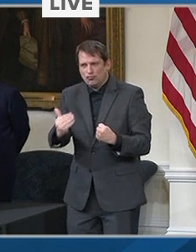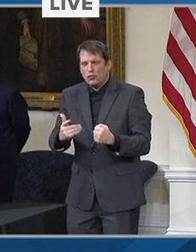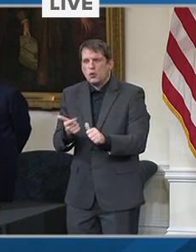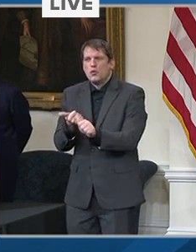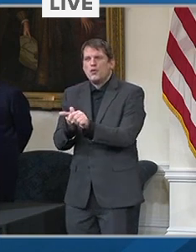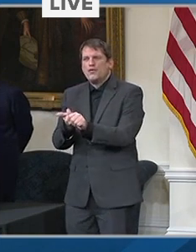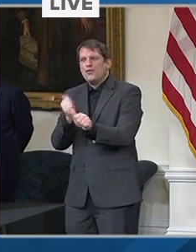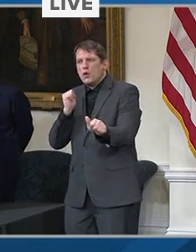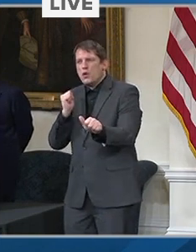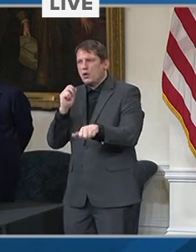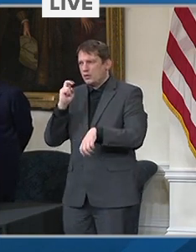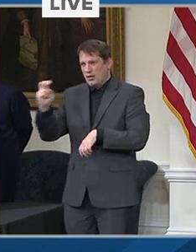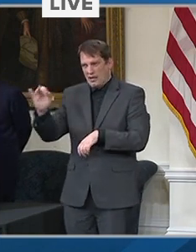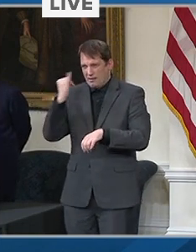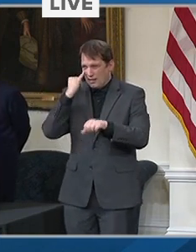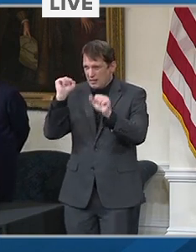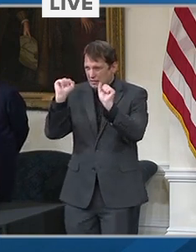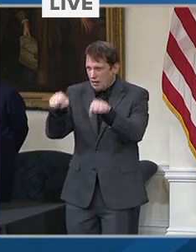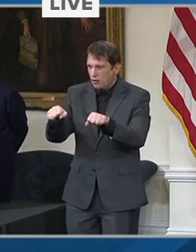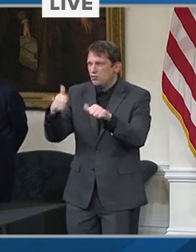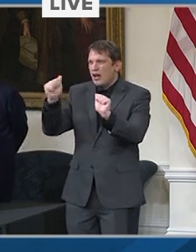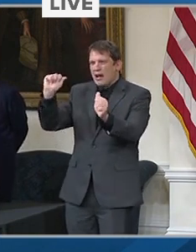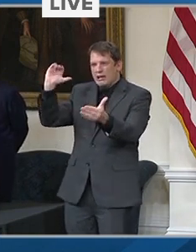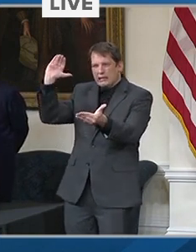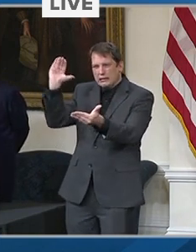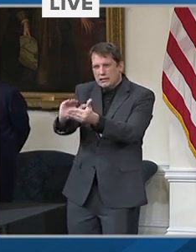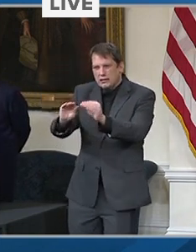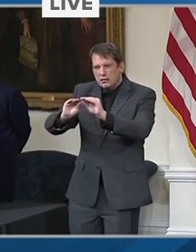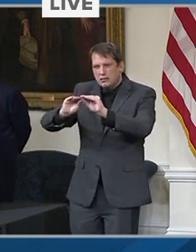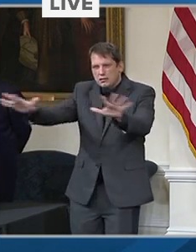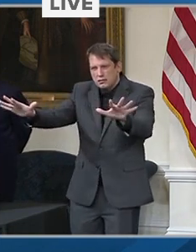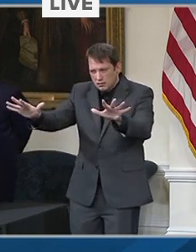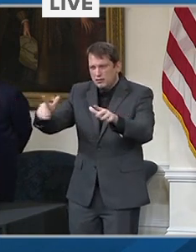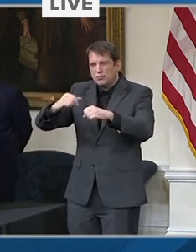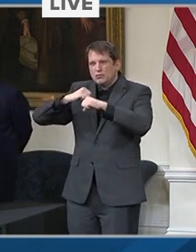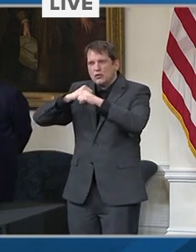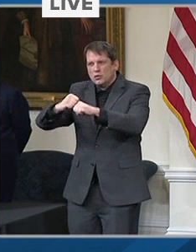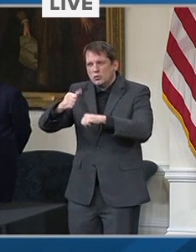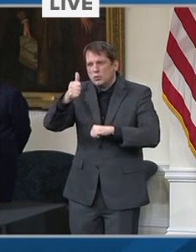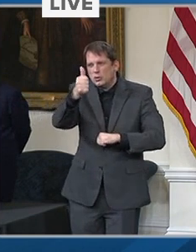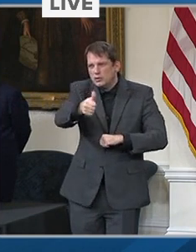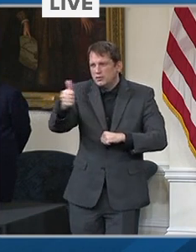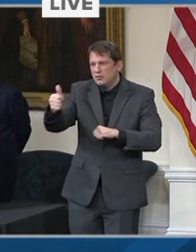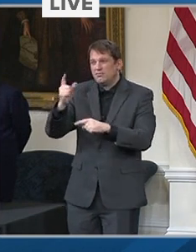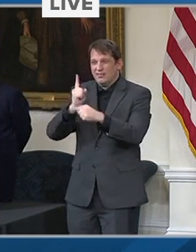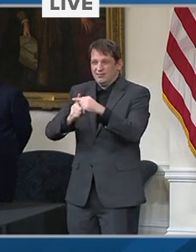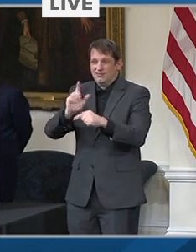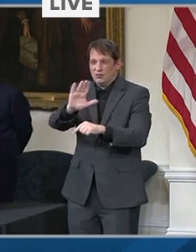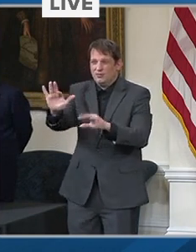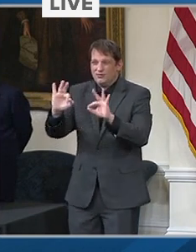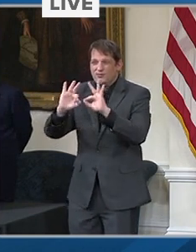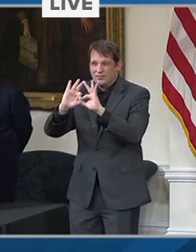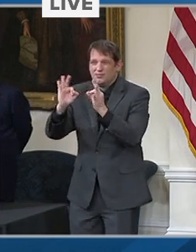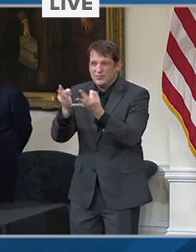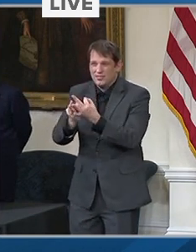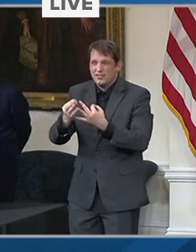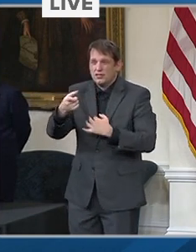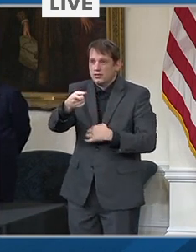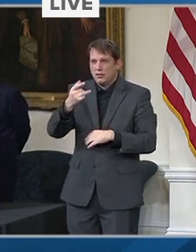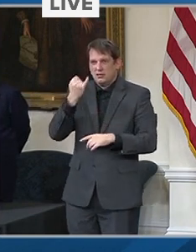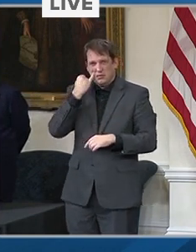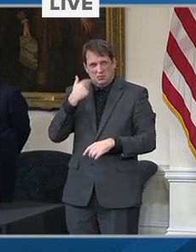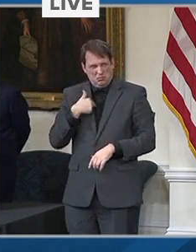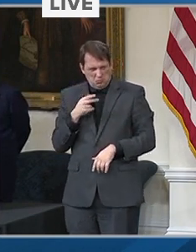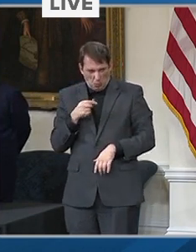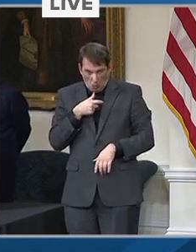COVID-19 and to protect you and your families. Simply put, Don't travel unless necessary. We'll be